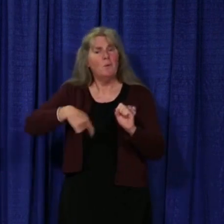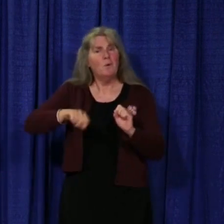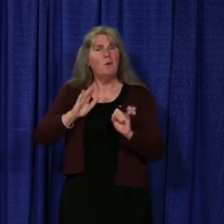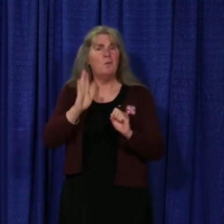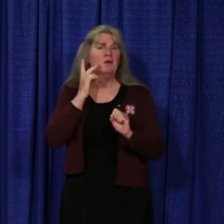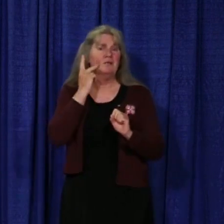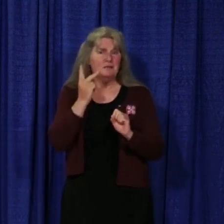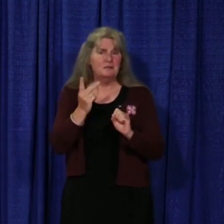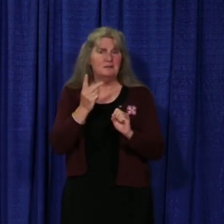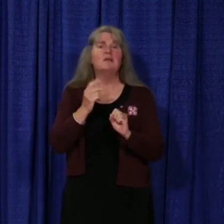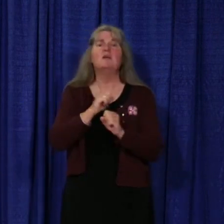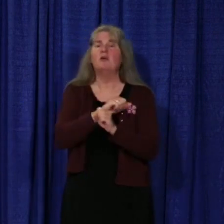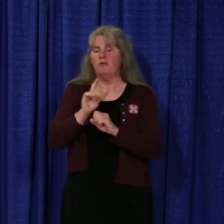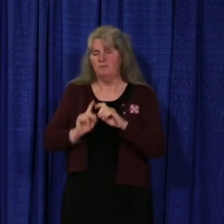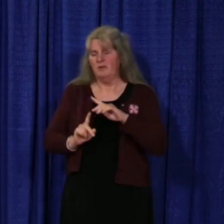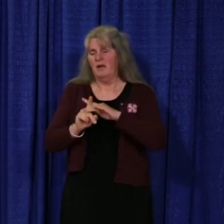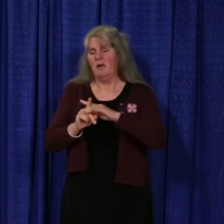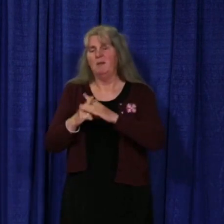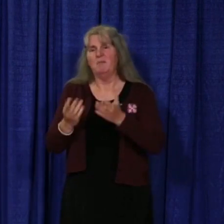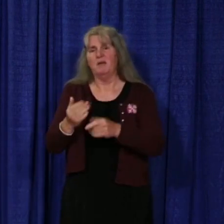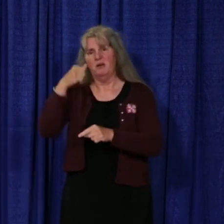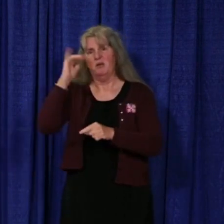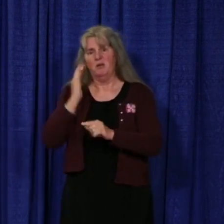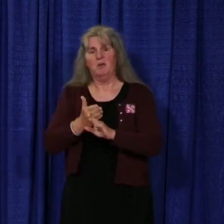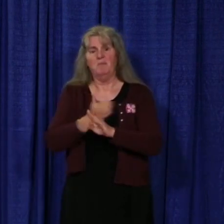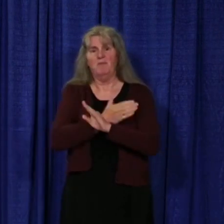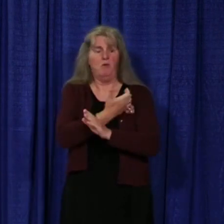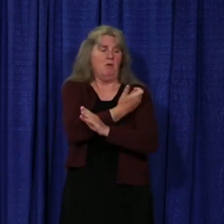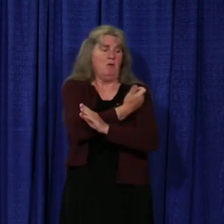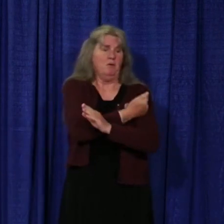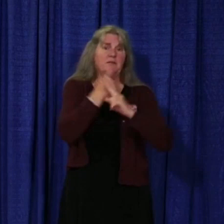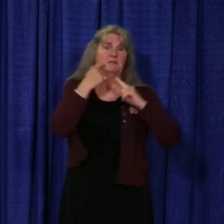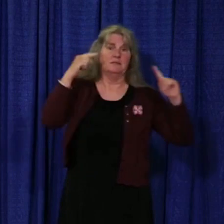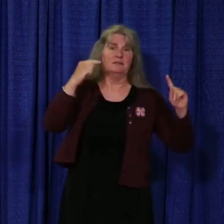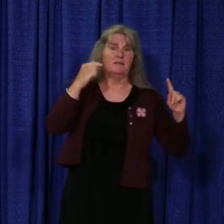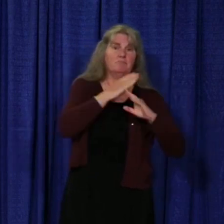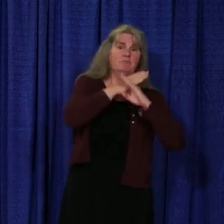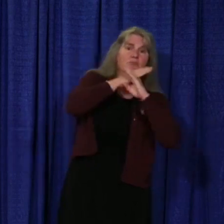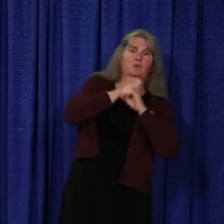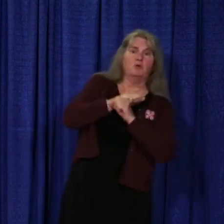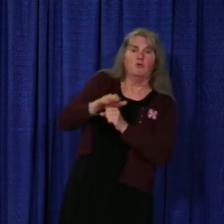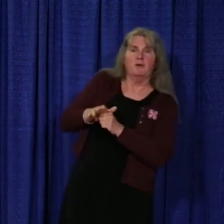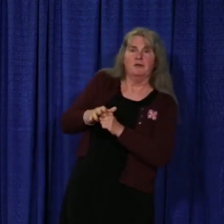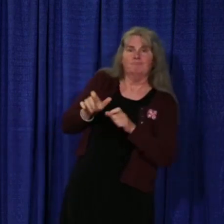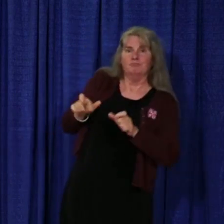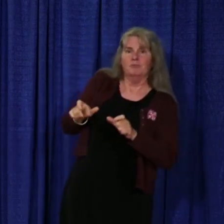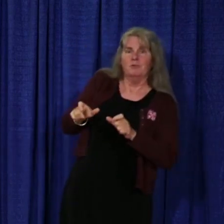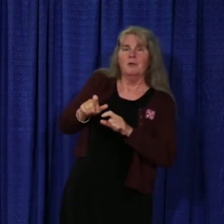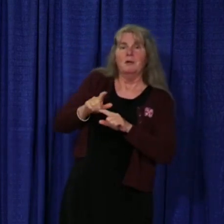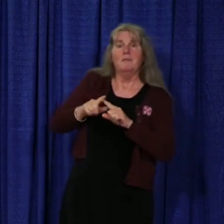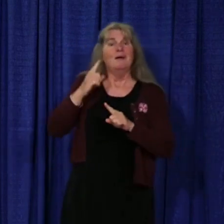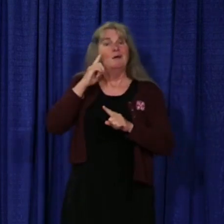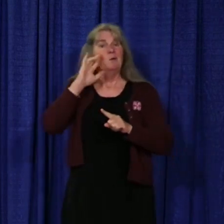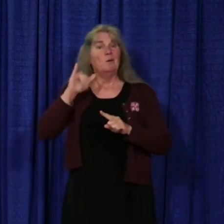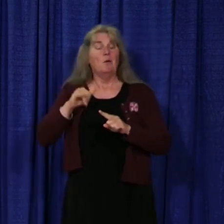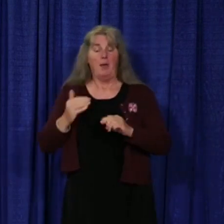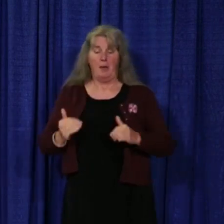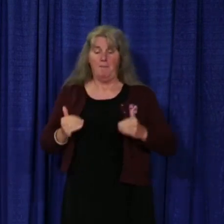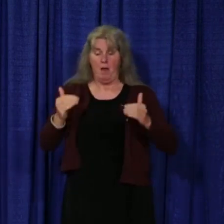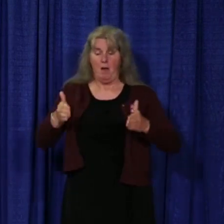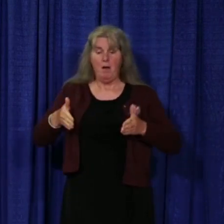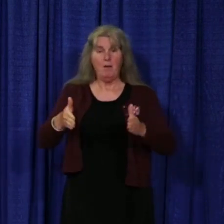will see new cases in Yukon before a vaccine is available. Since releasing the Path